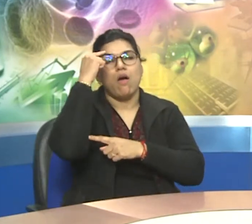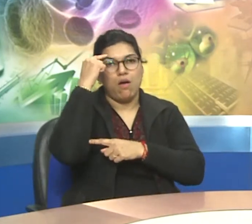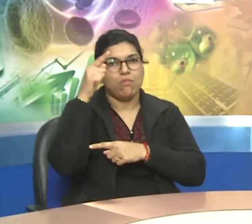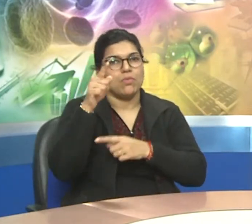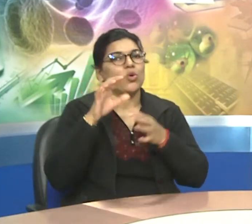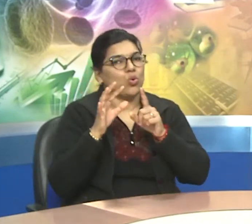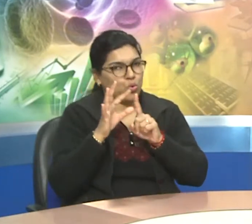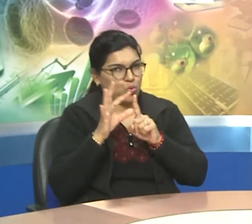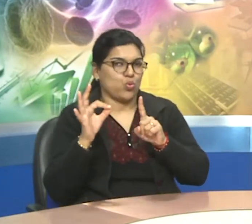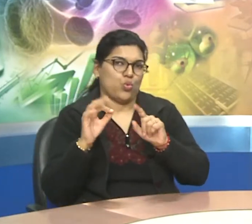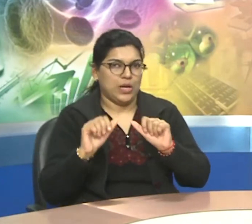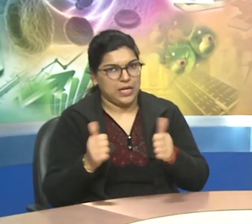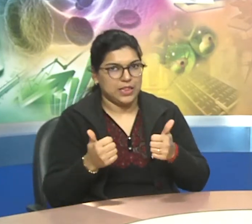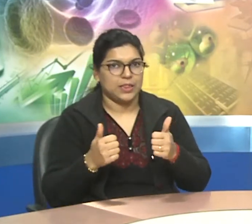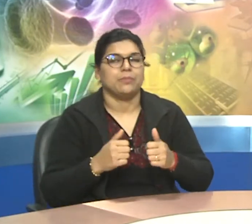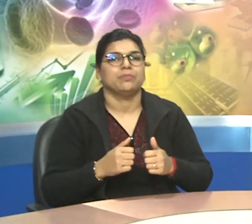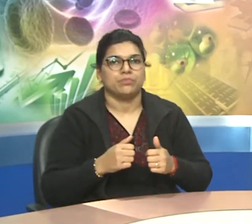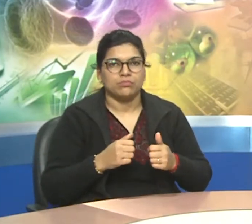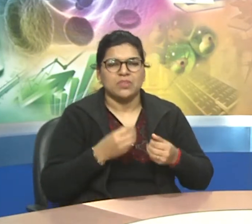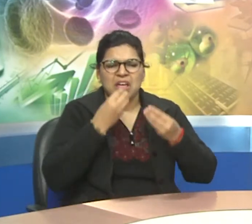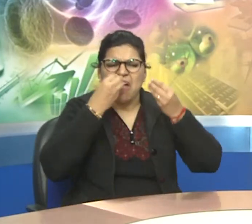So far we have understood.